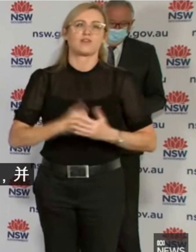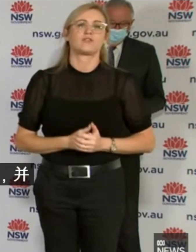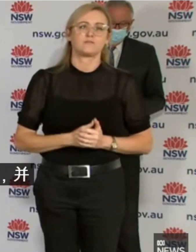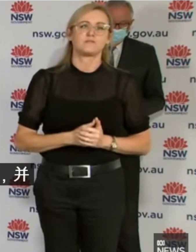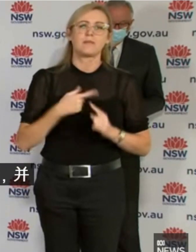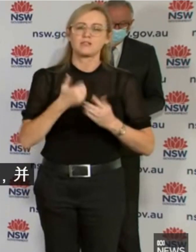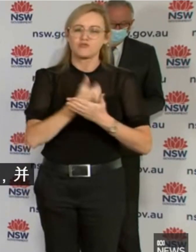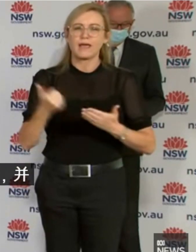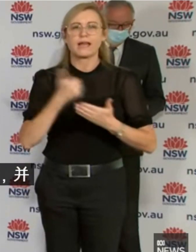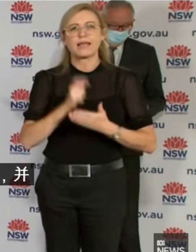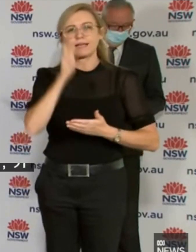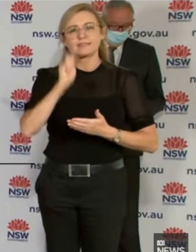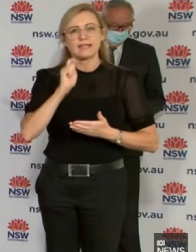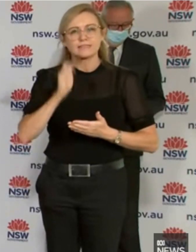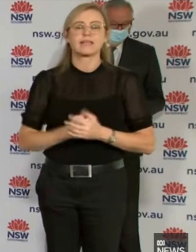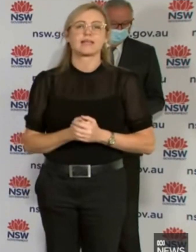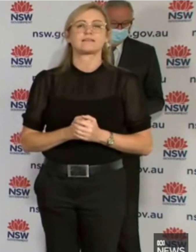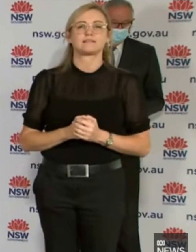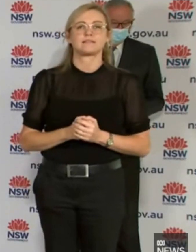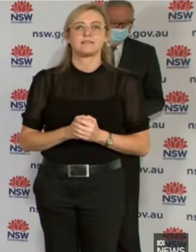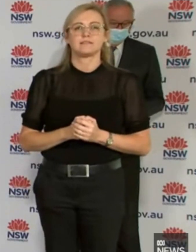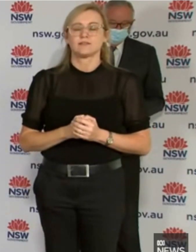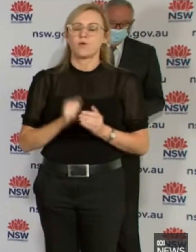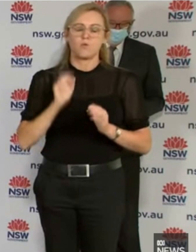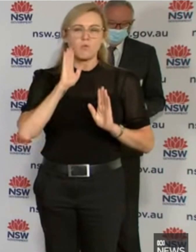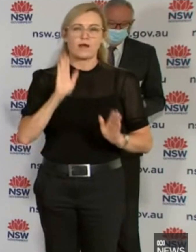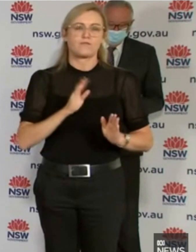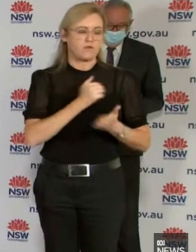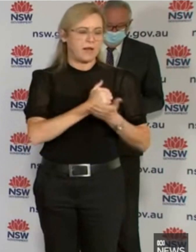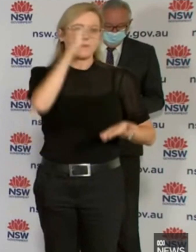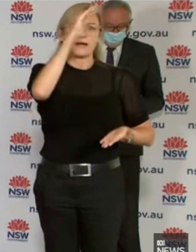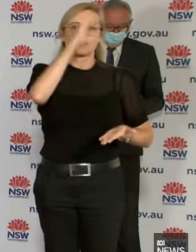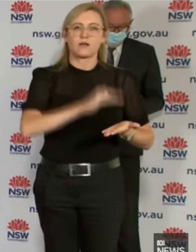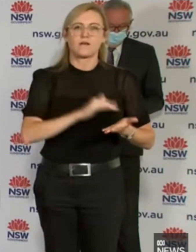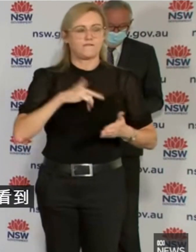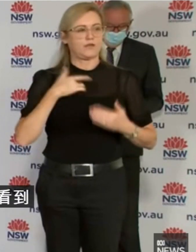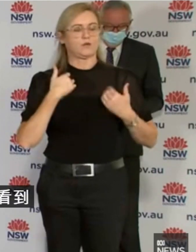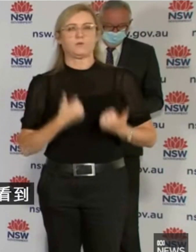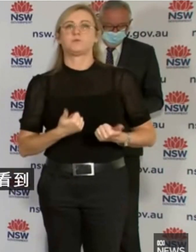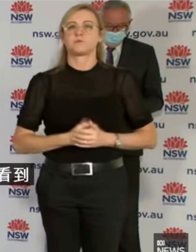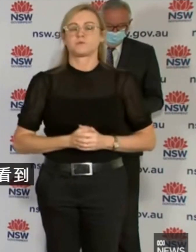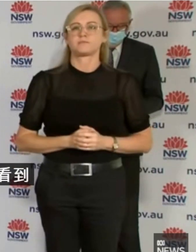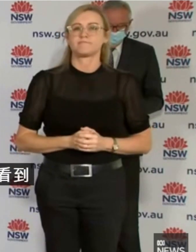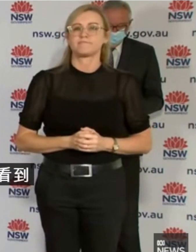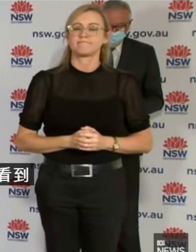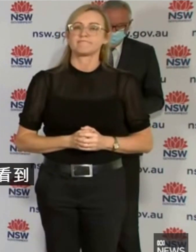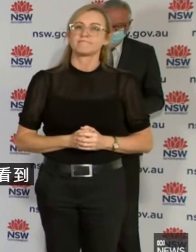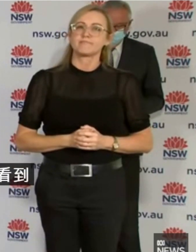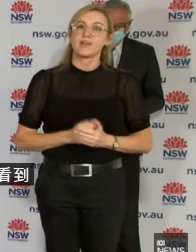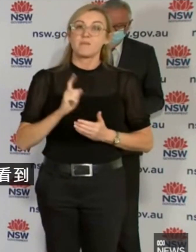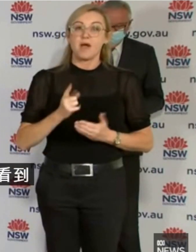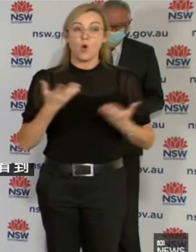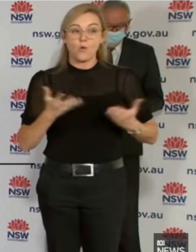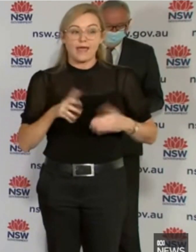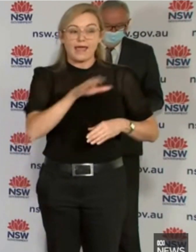tested promptly, and seeing those declining numbers is really reassuring. We continue to see, though, the main suburbs